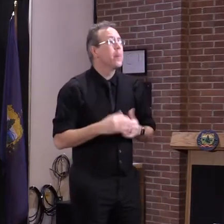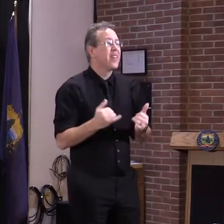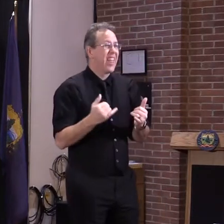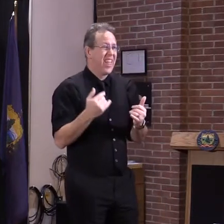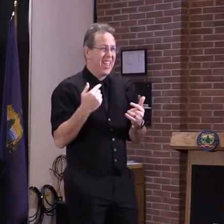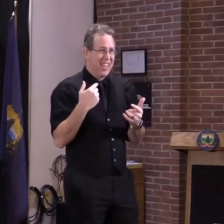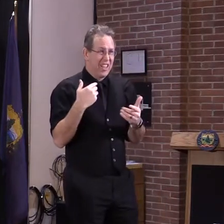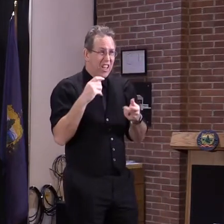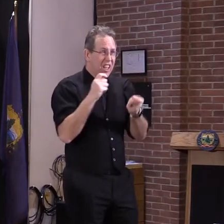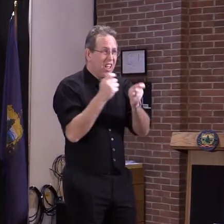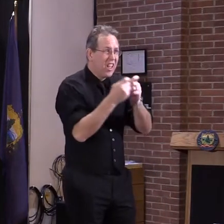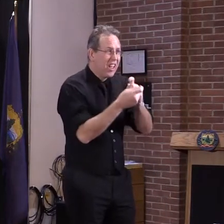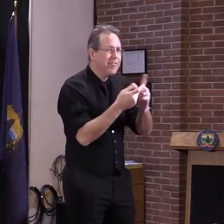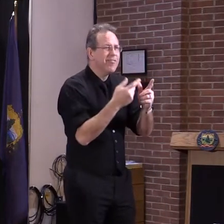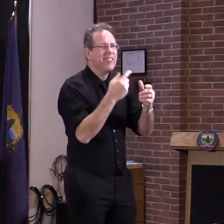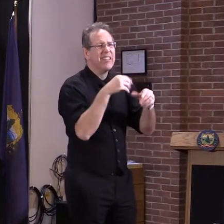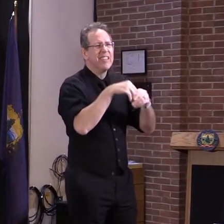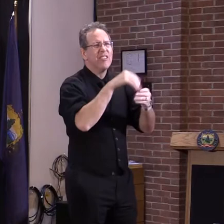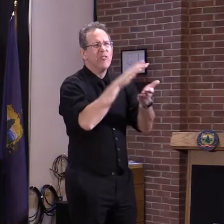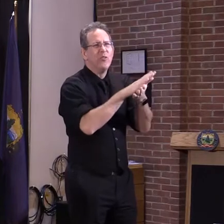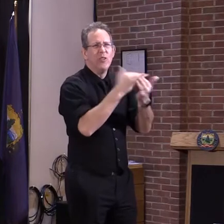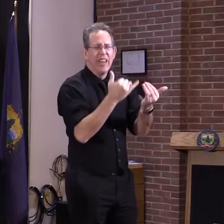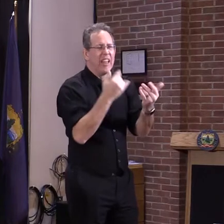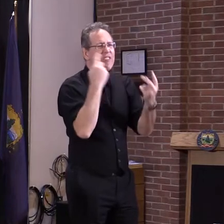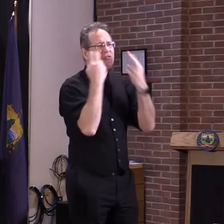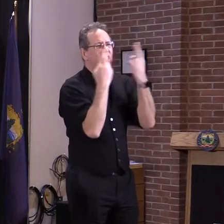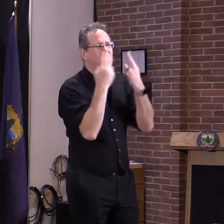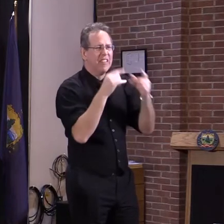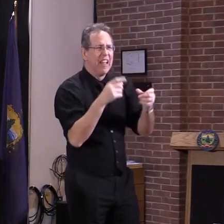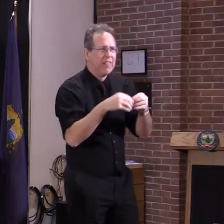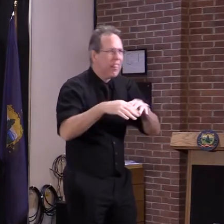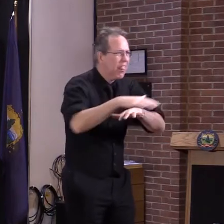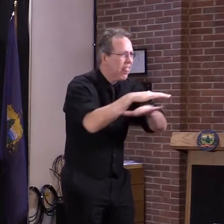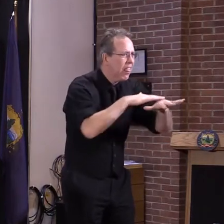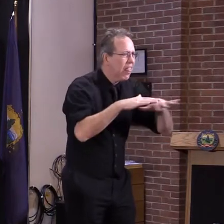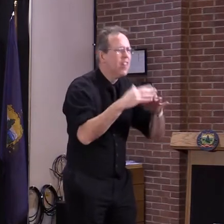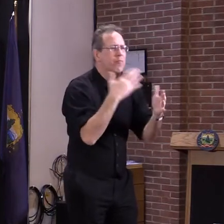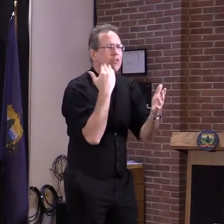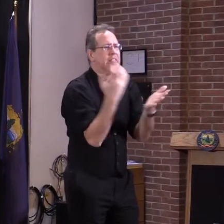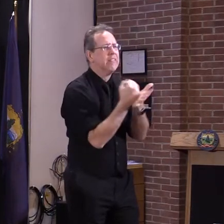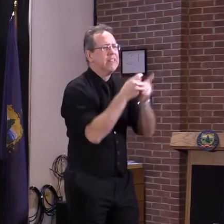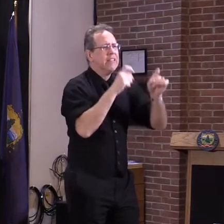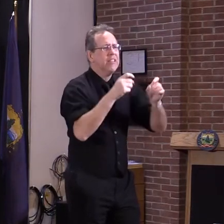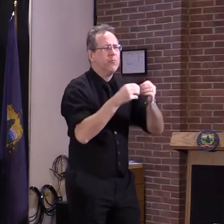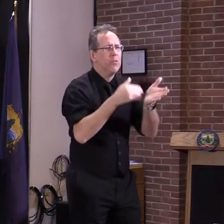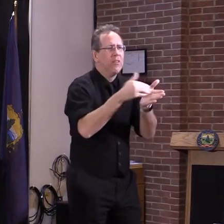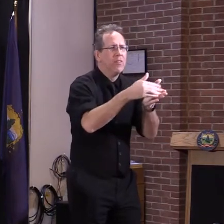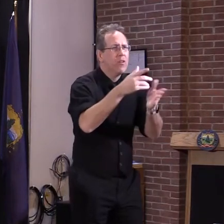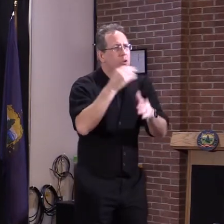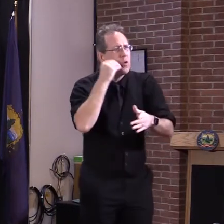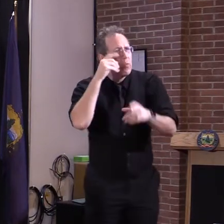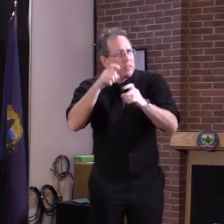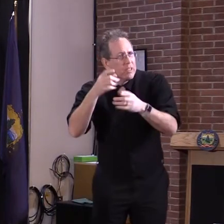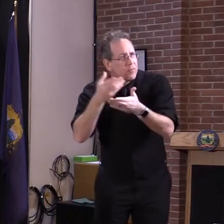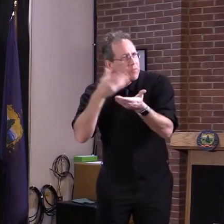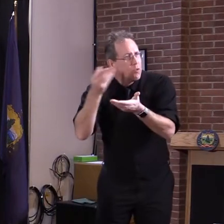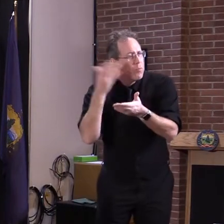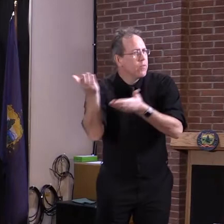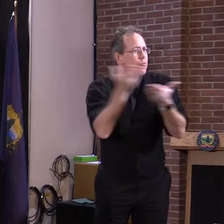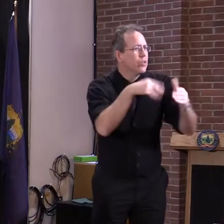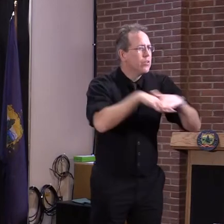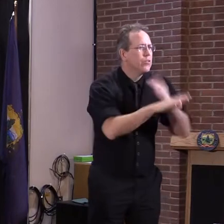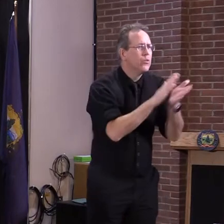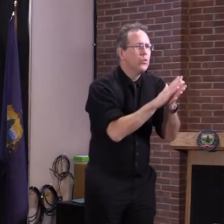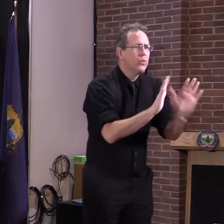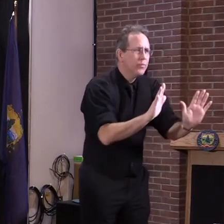frankly, in order to keep education moving forward for our students. But meanwhile, we've been making significant progress towards lowering